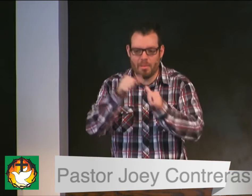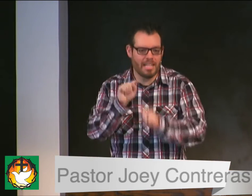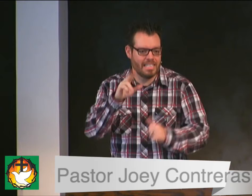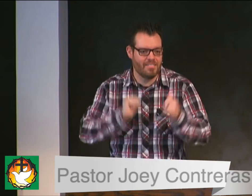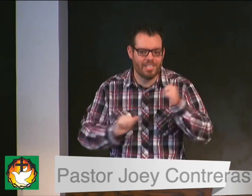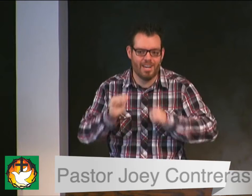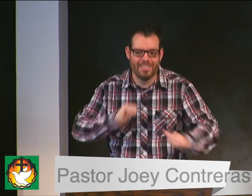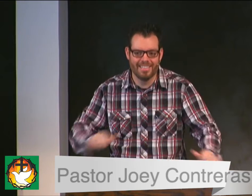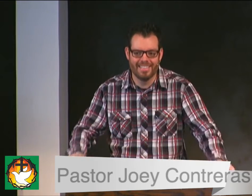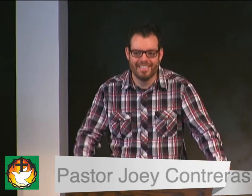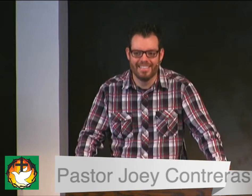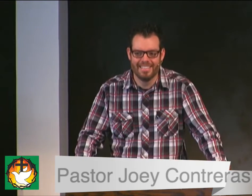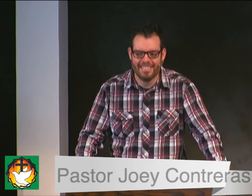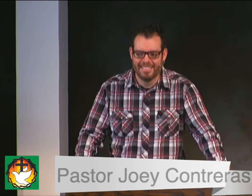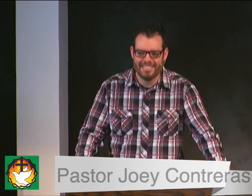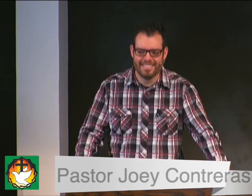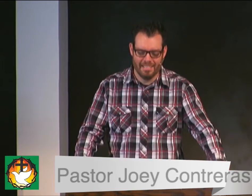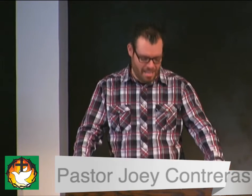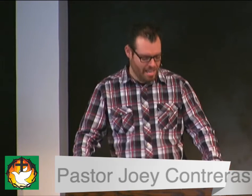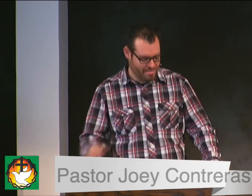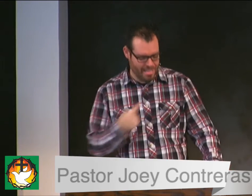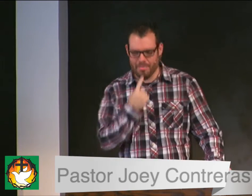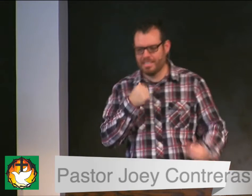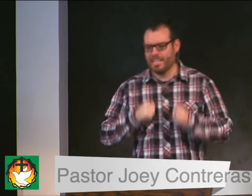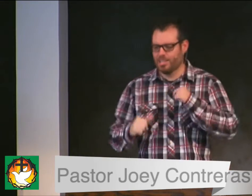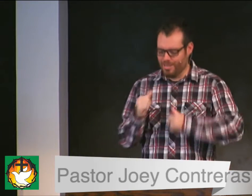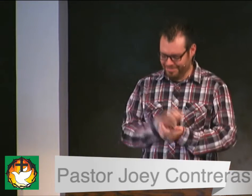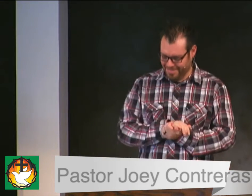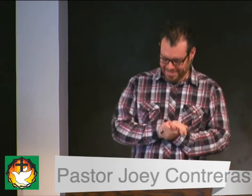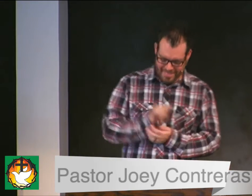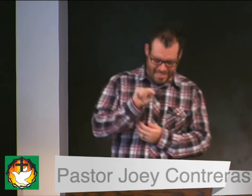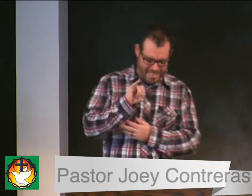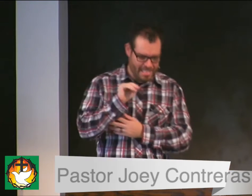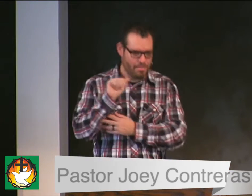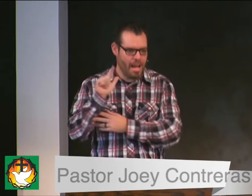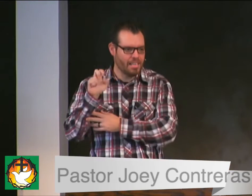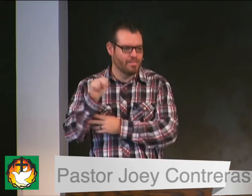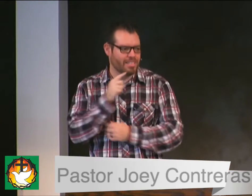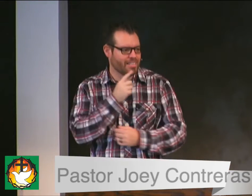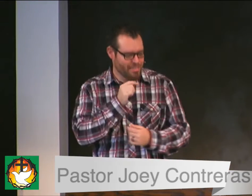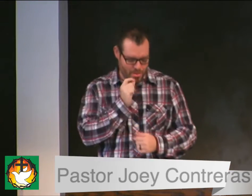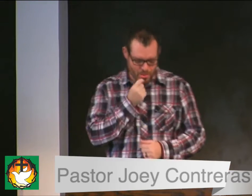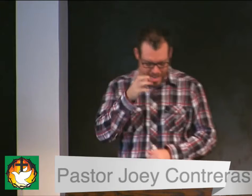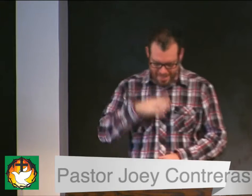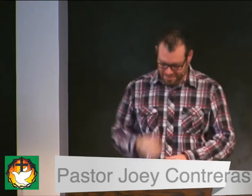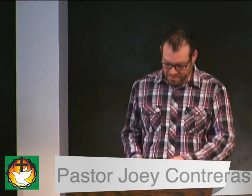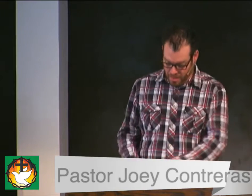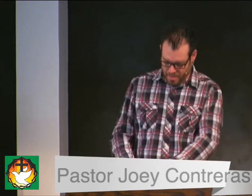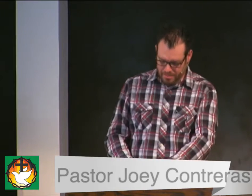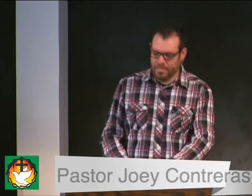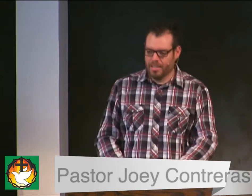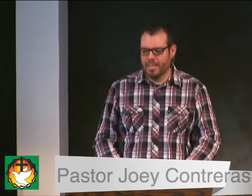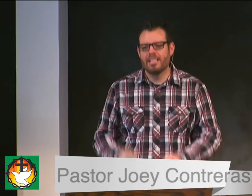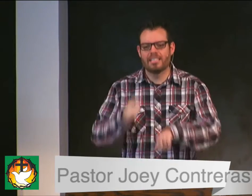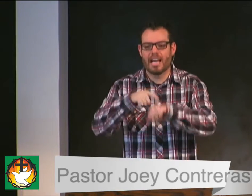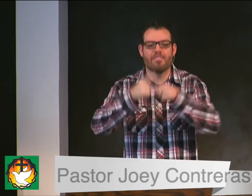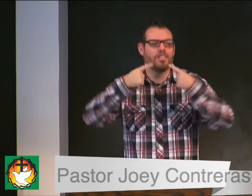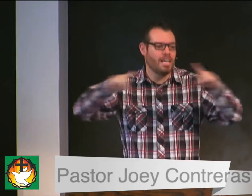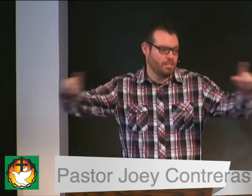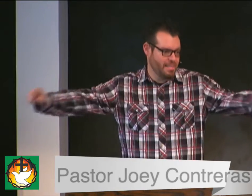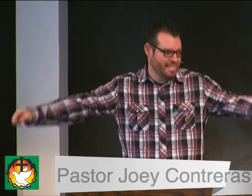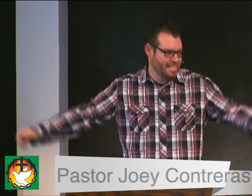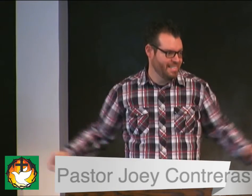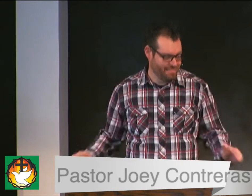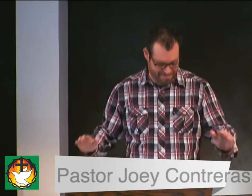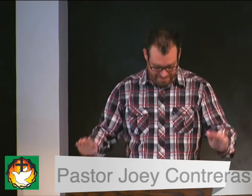Do you remember that TV show? I missed that show. Jim Allen was a cool guy. It's time